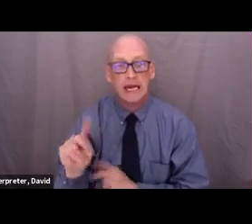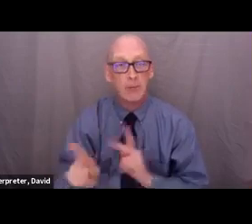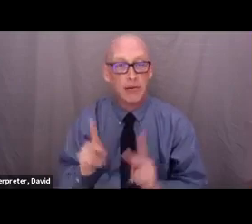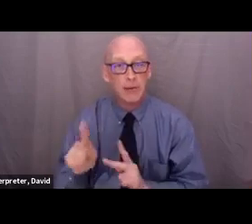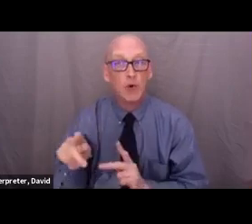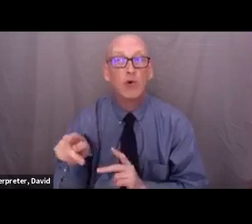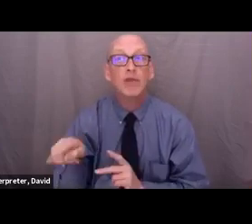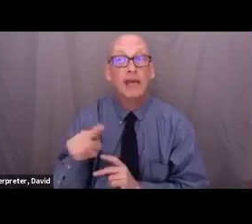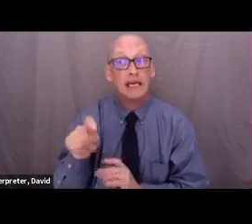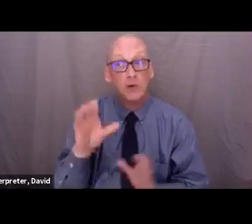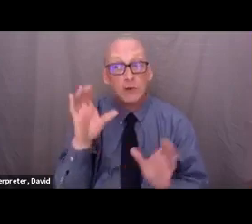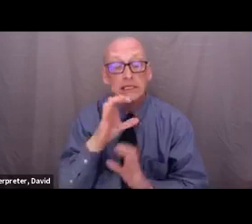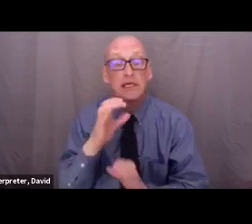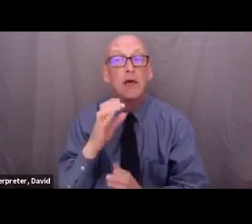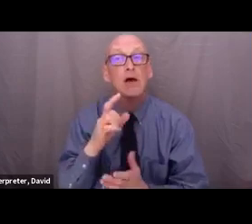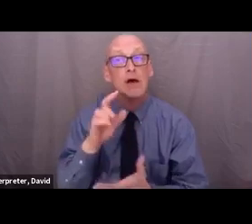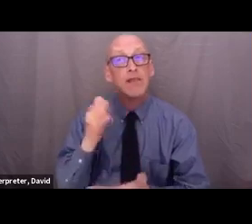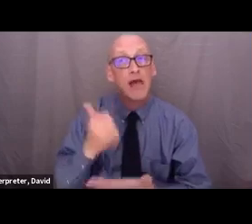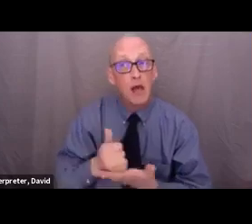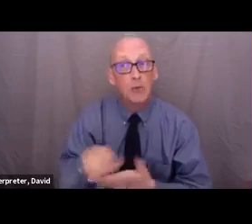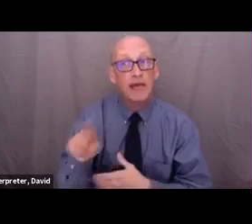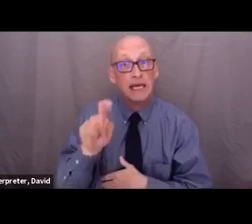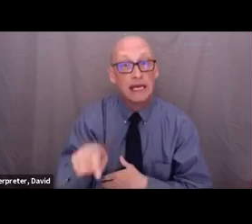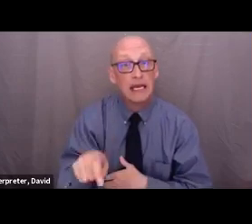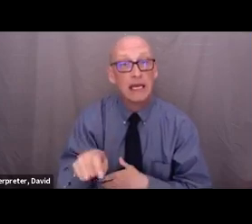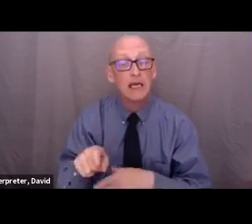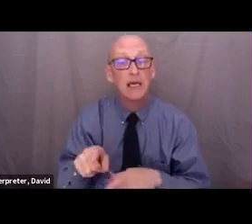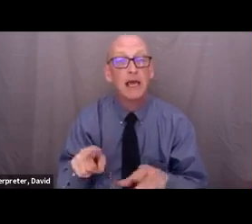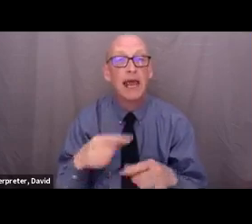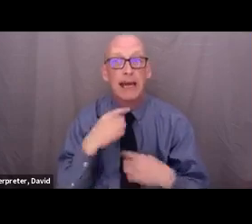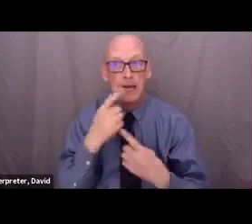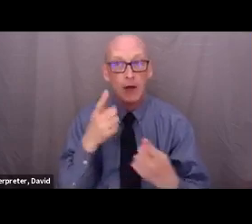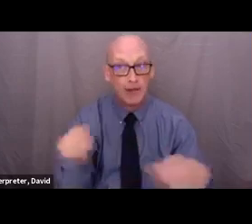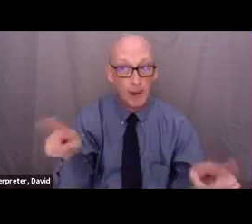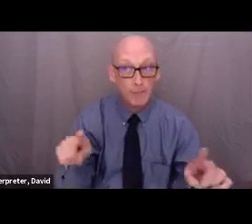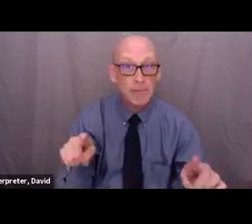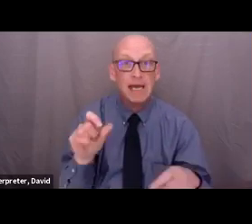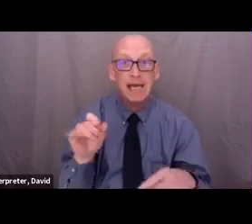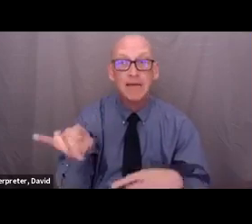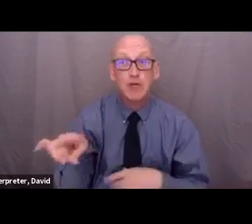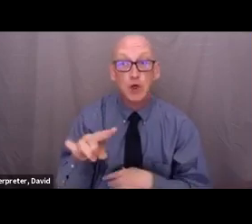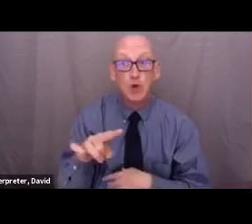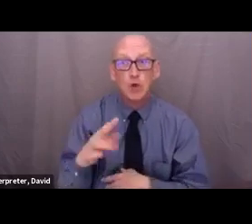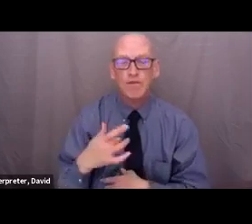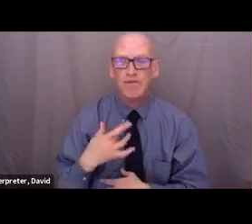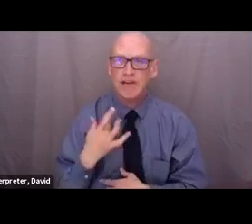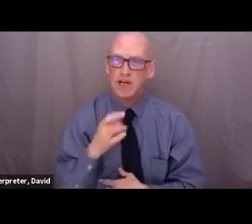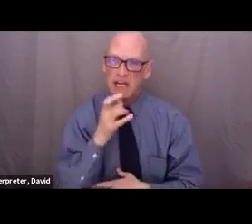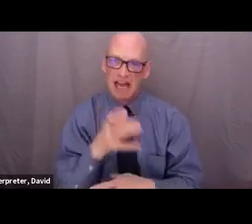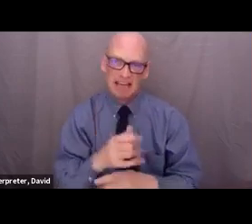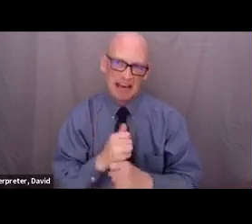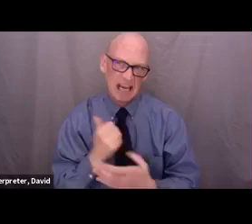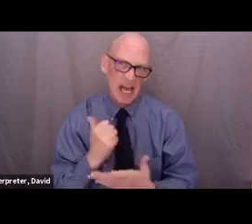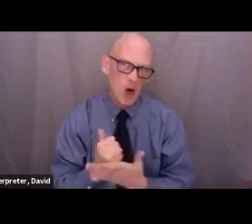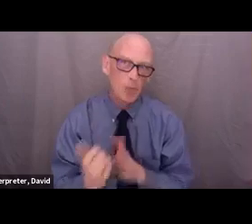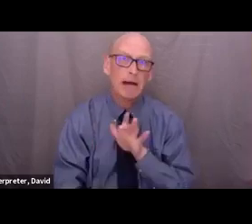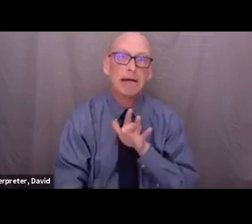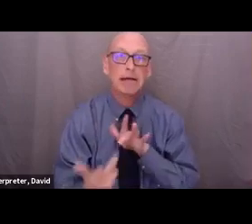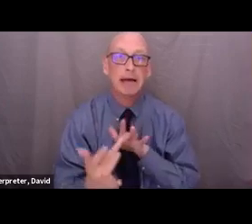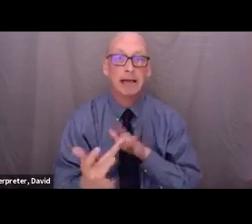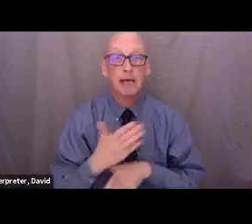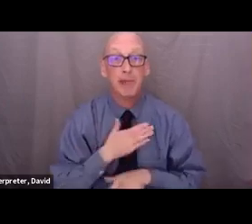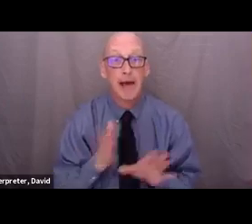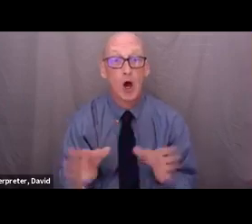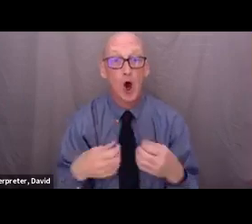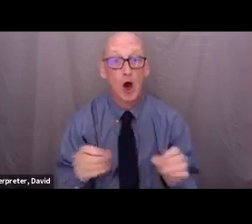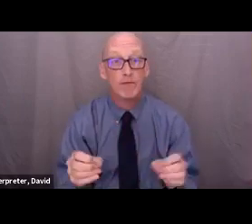that they need. And I would like to kind of specially say to them that if they feel they're not receiving it, they could certainly contact my office through